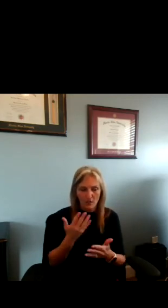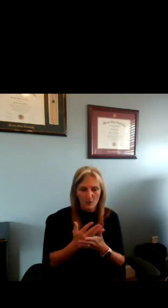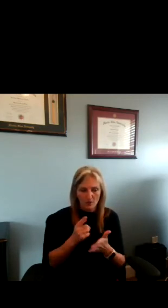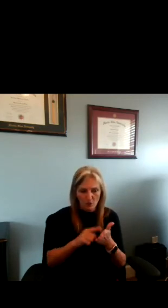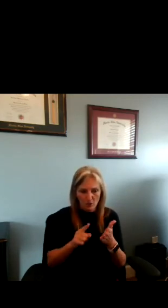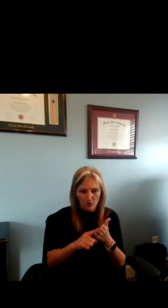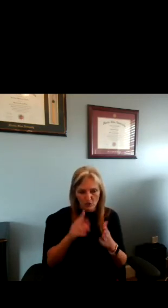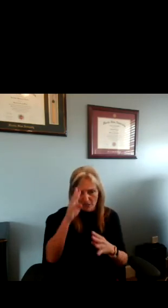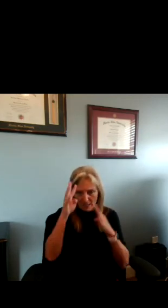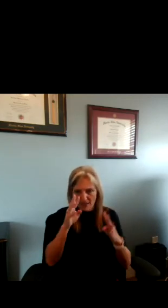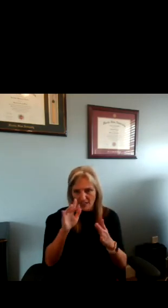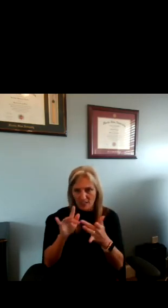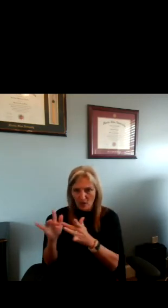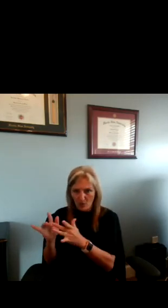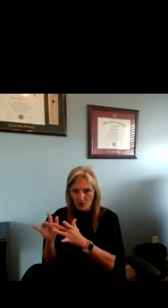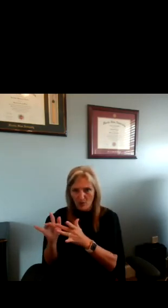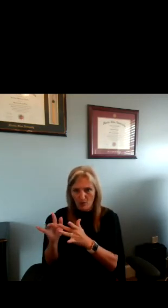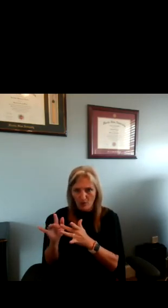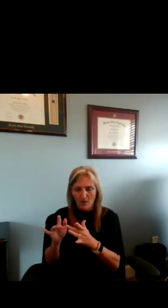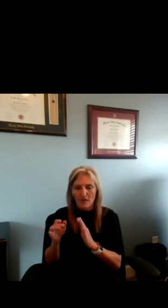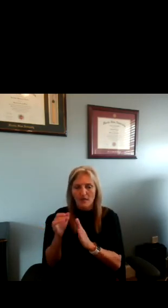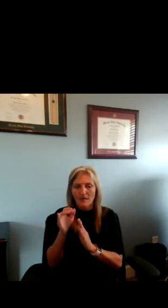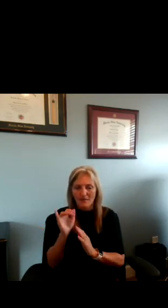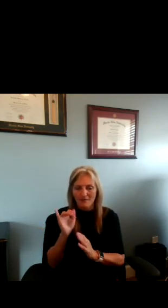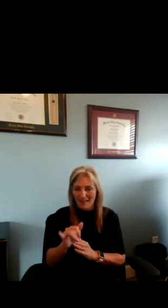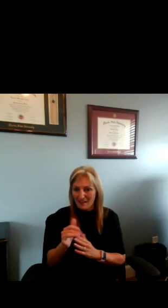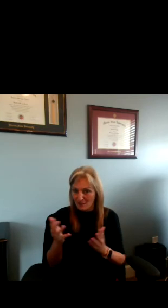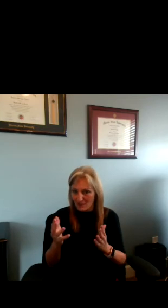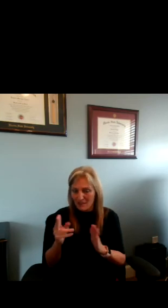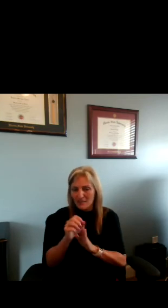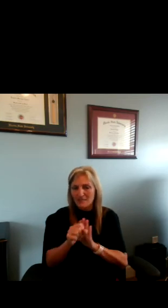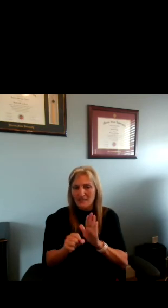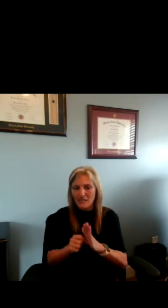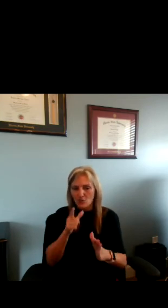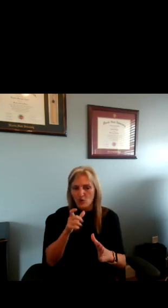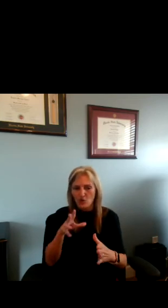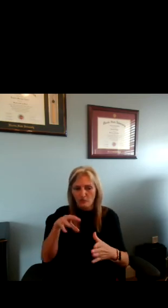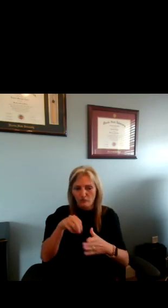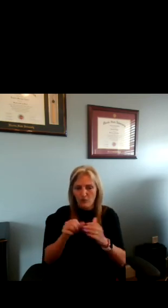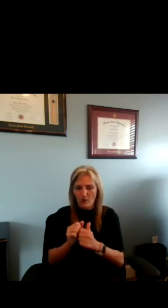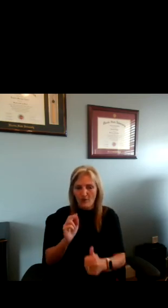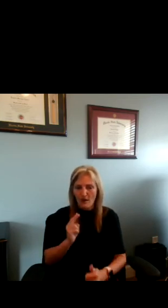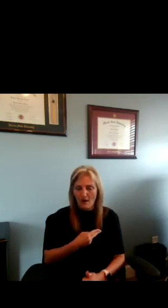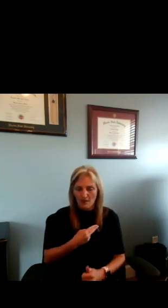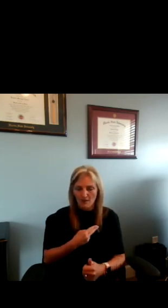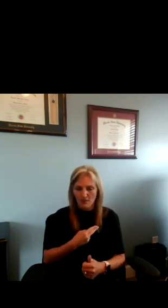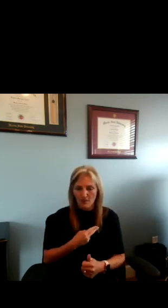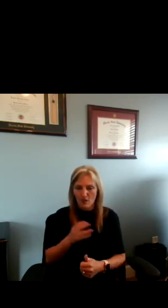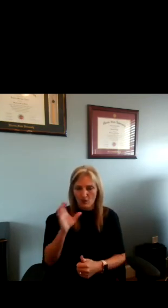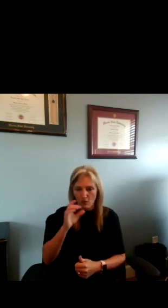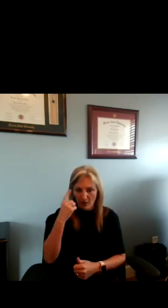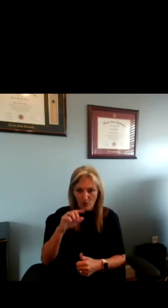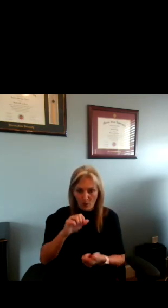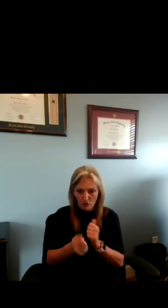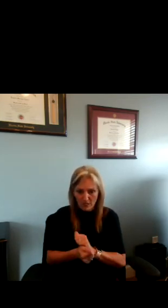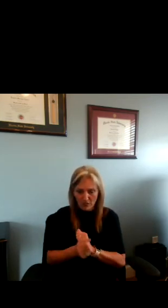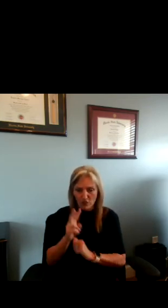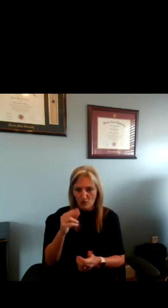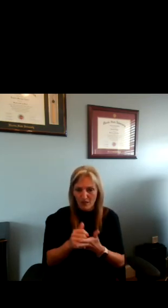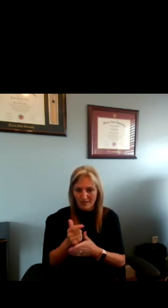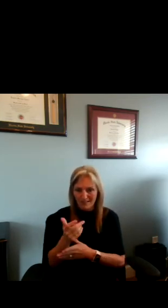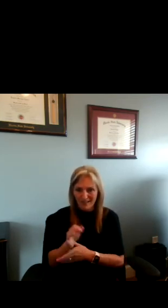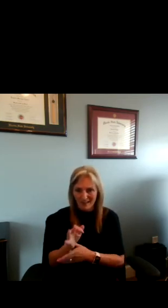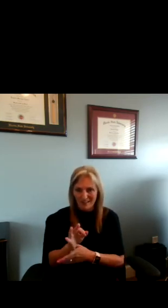Network, which is a consortium of states that have committed to partnering with us in the pursuit of change. In 2019, at the outset of the